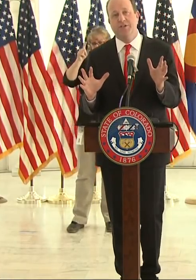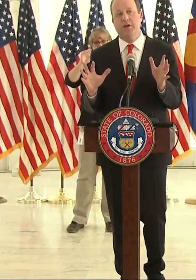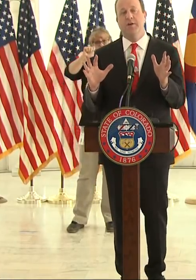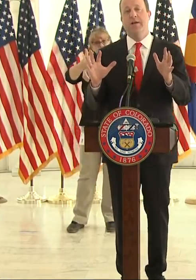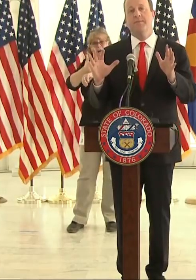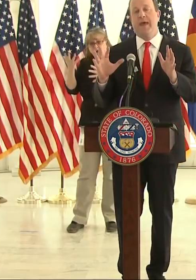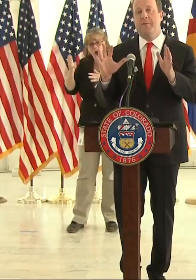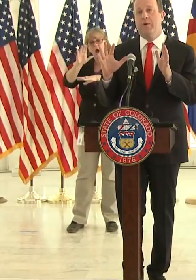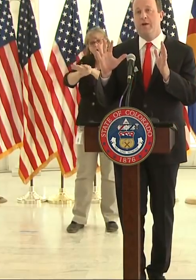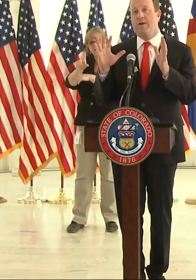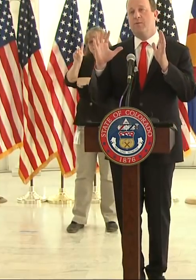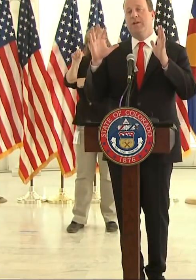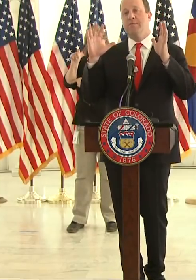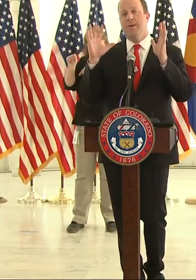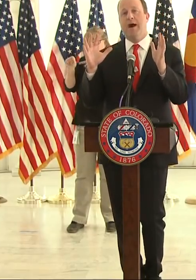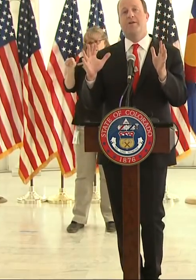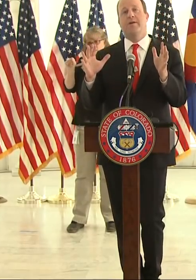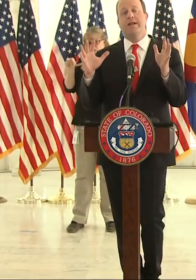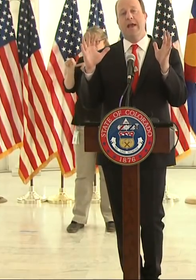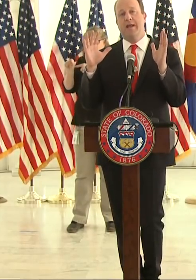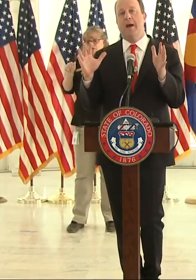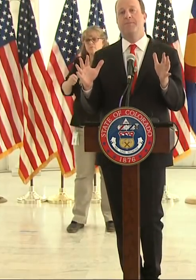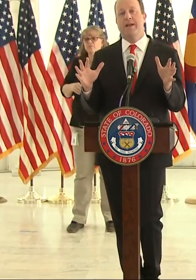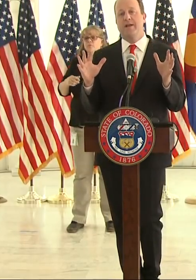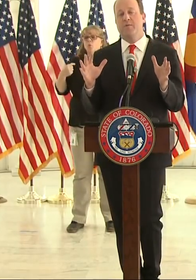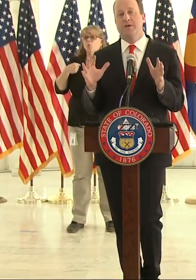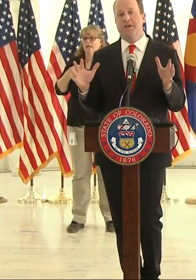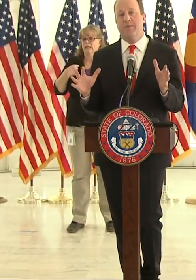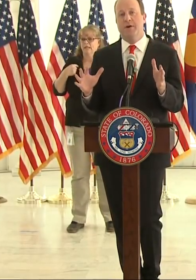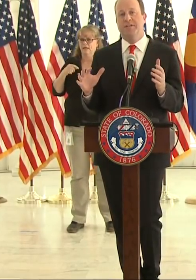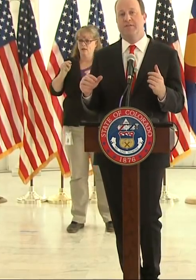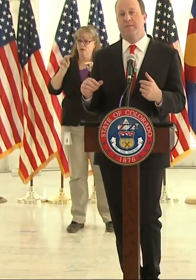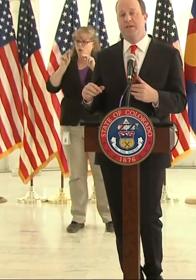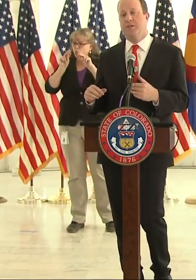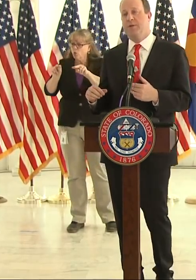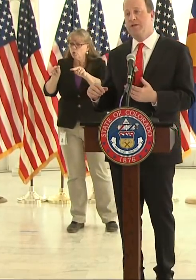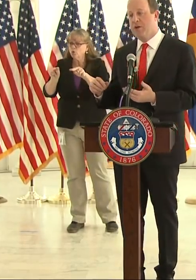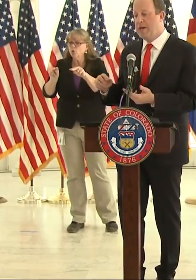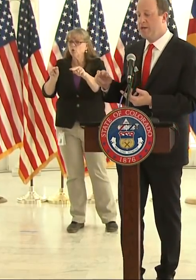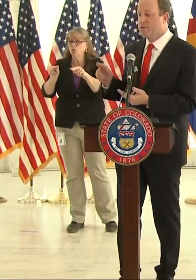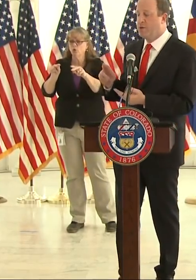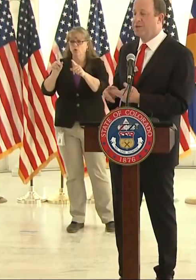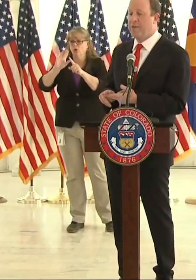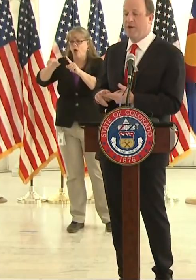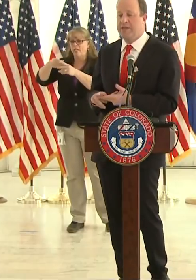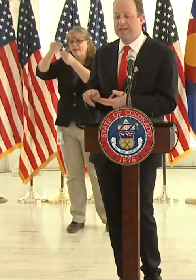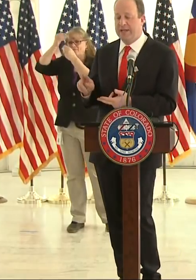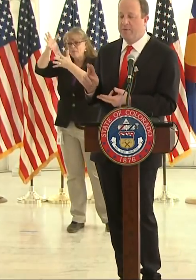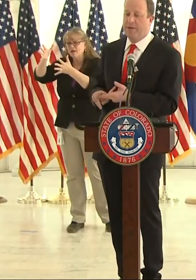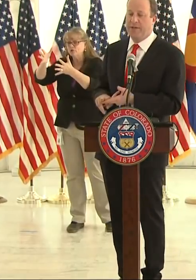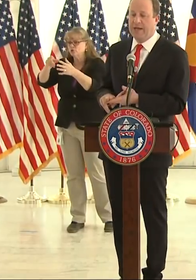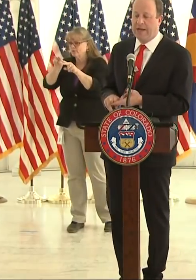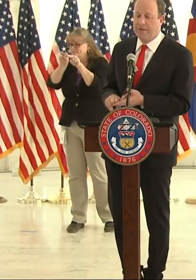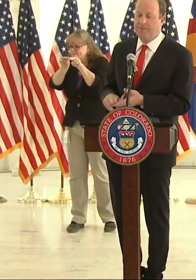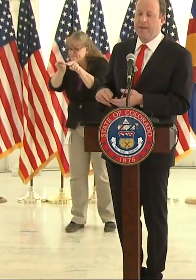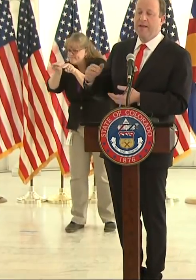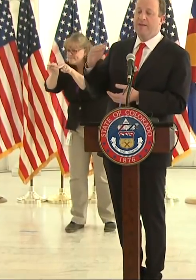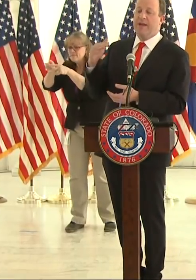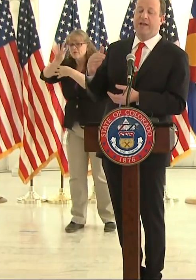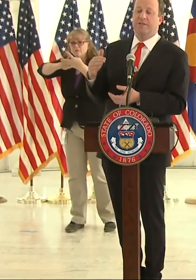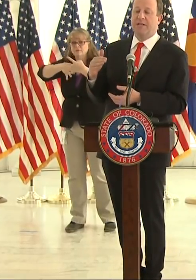deck that we showed, that we are really monitoring and updating in real time all this information, meaning try to use real-time proxies like mobility